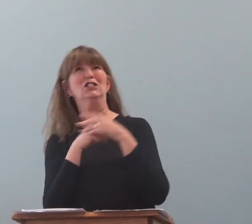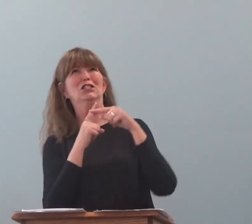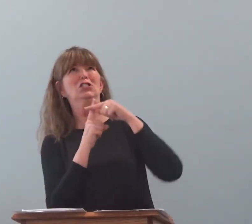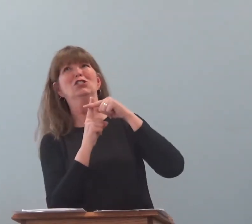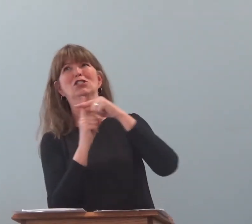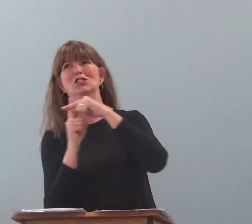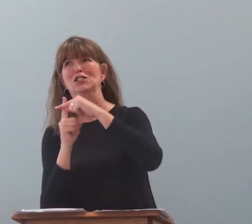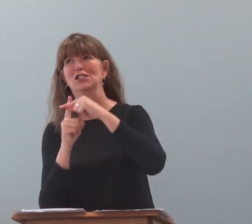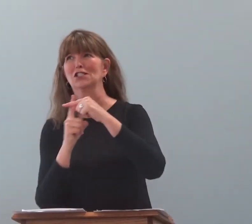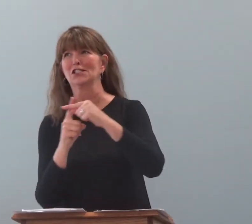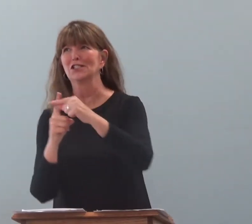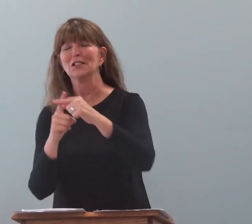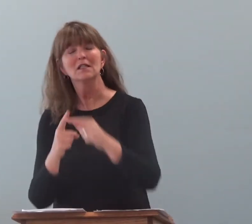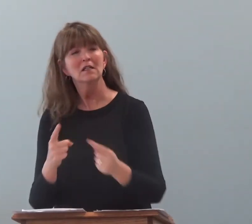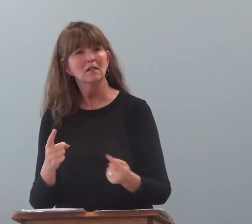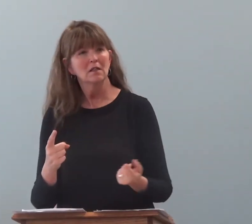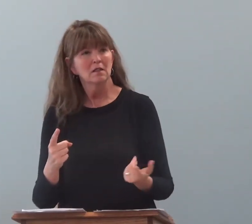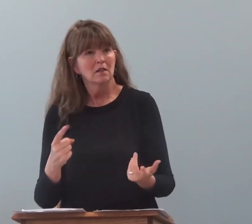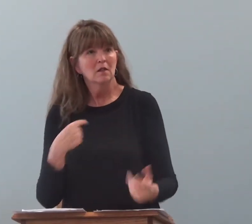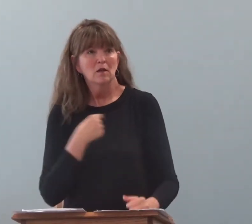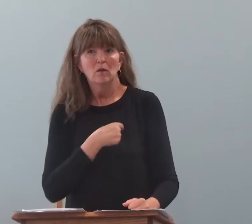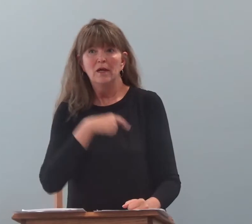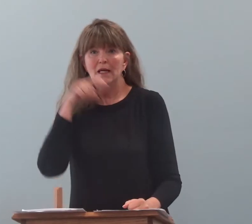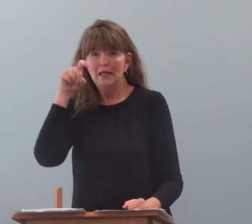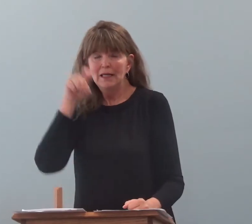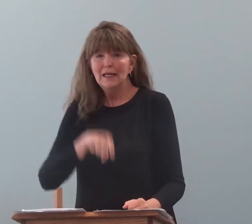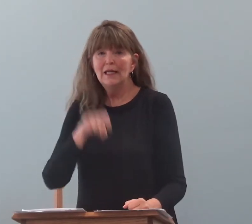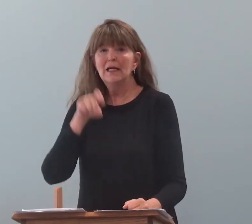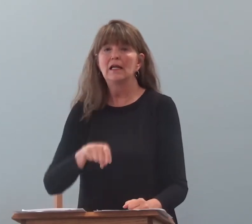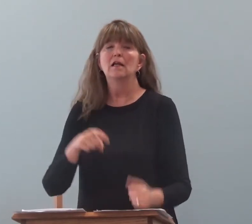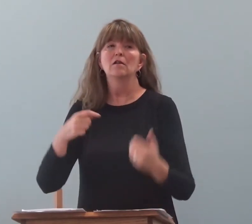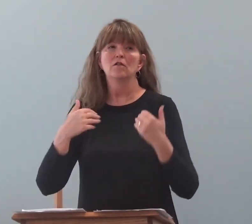grow and to turn this negative experience into something positive.